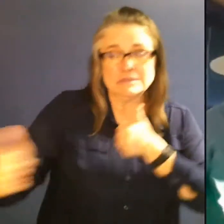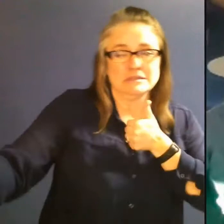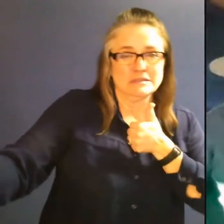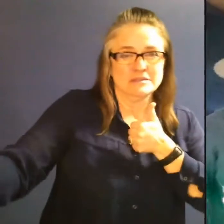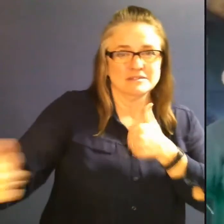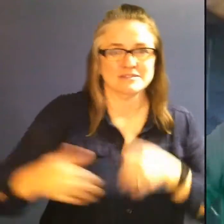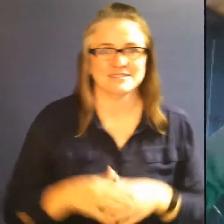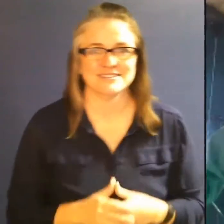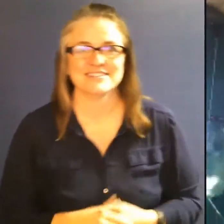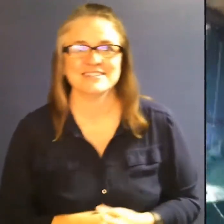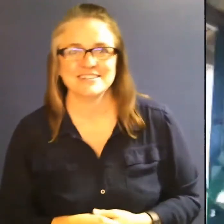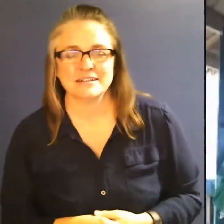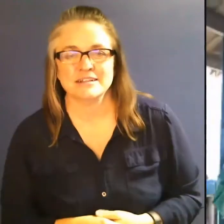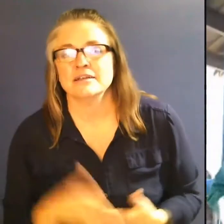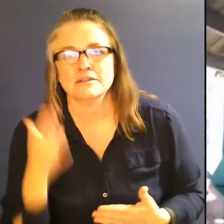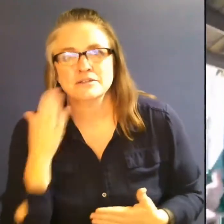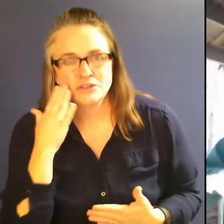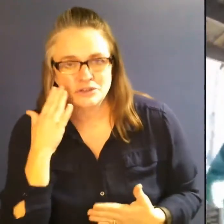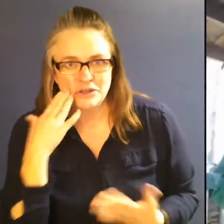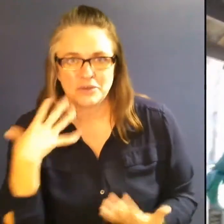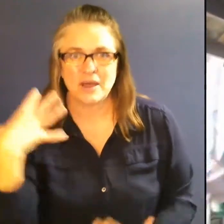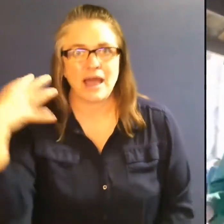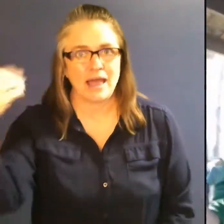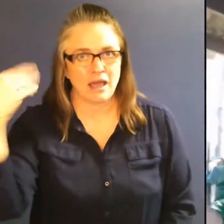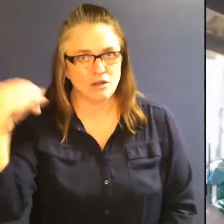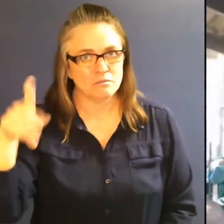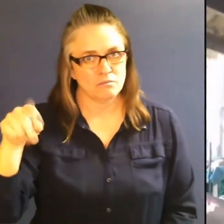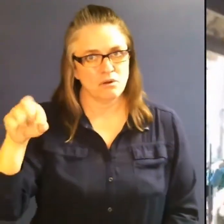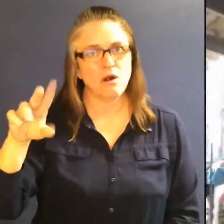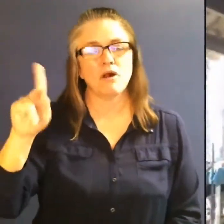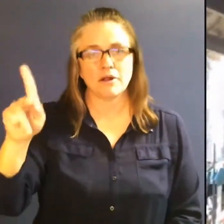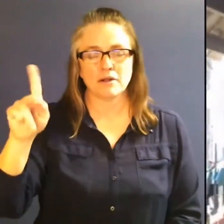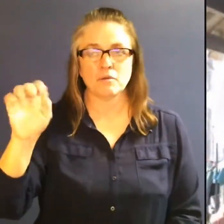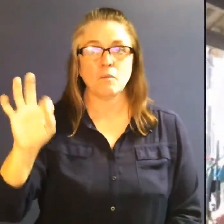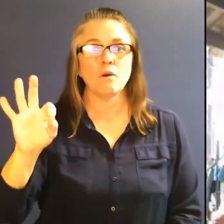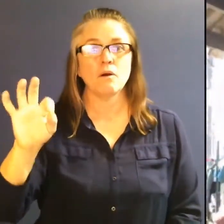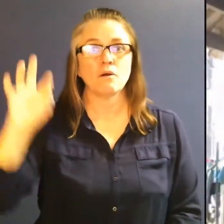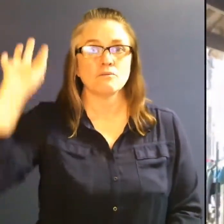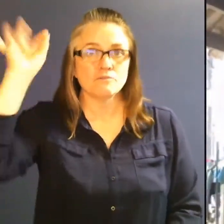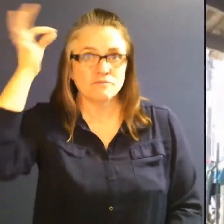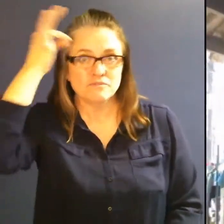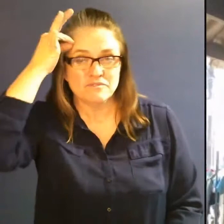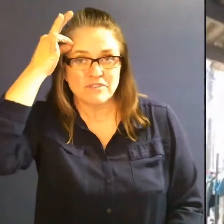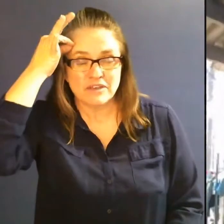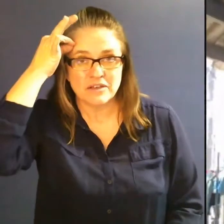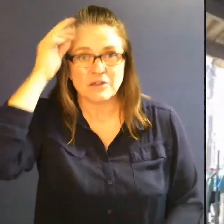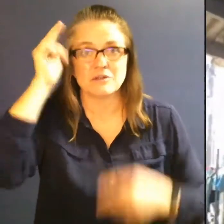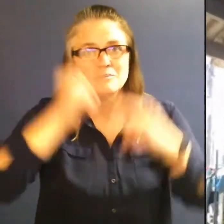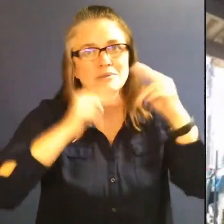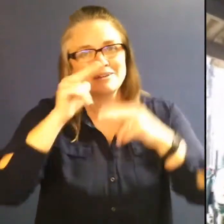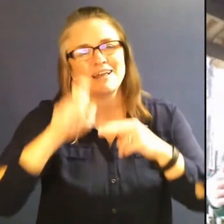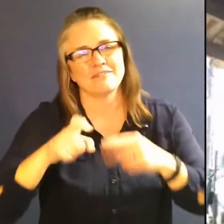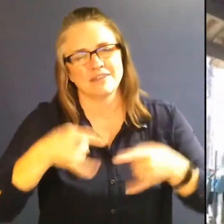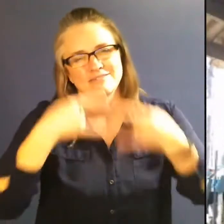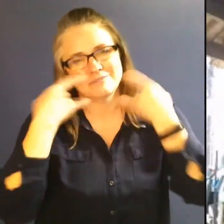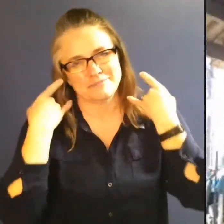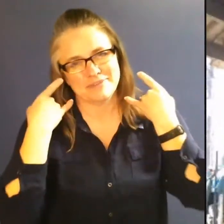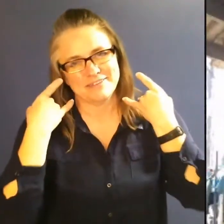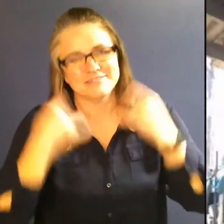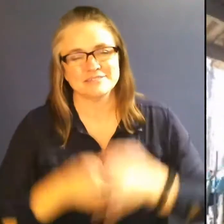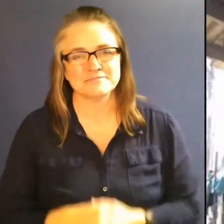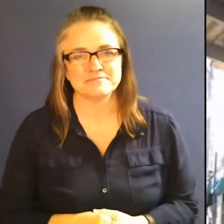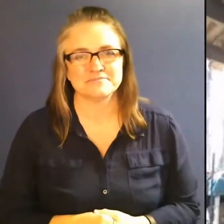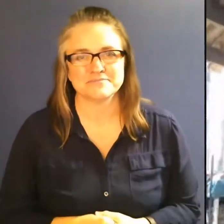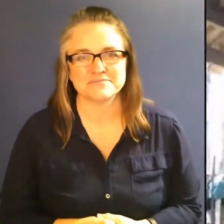new executive order, when you're out in the park, definitely in a federal building, you must wear the mask. And also, even